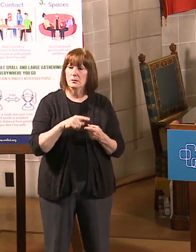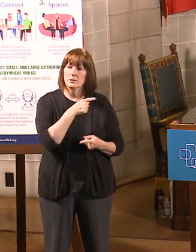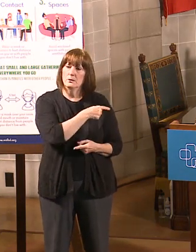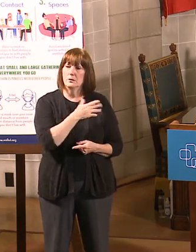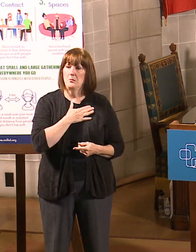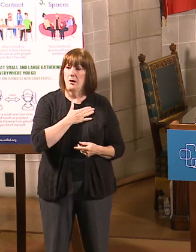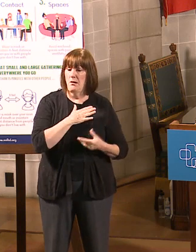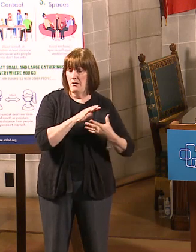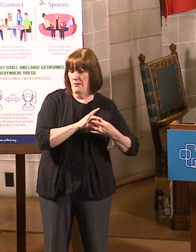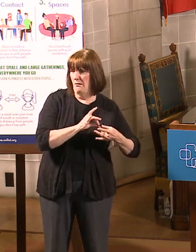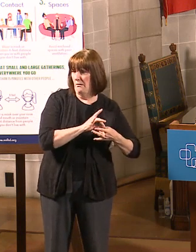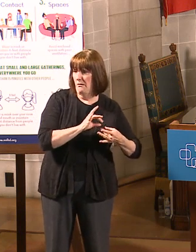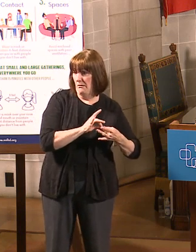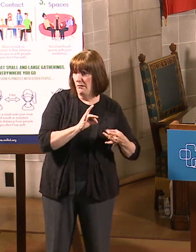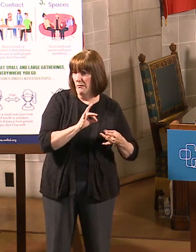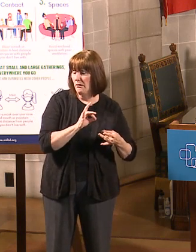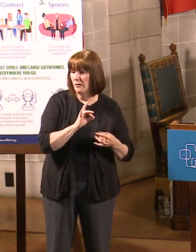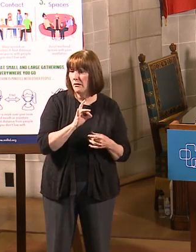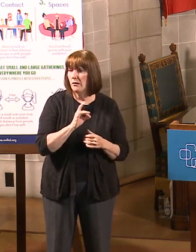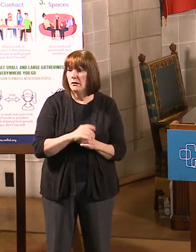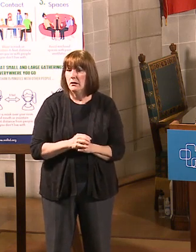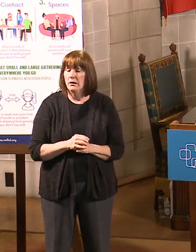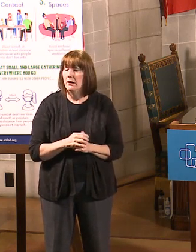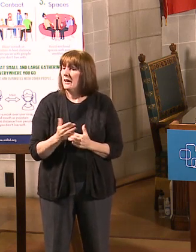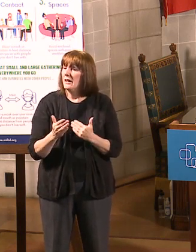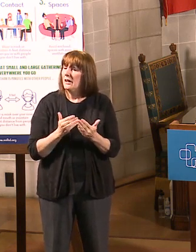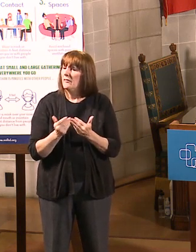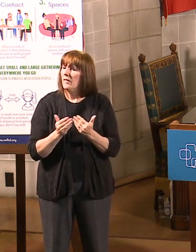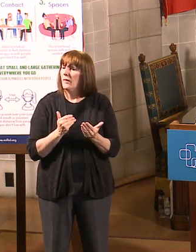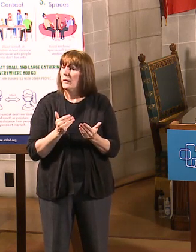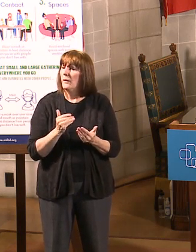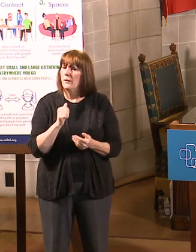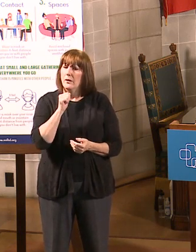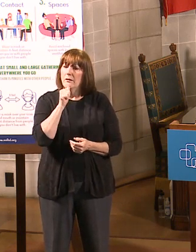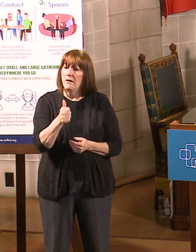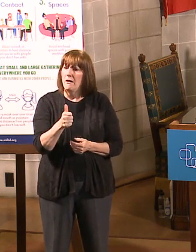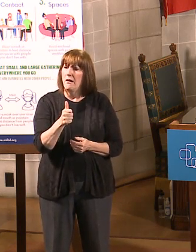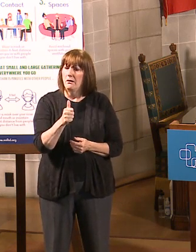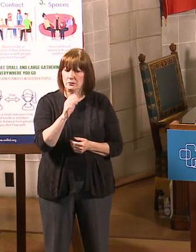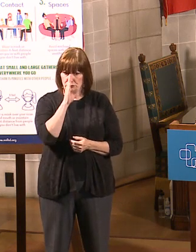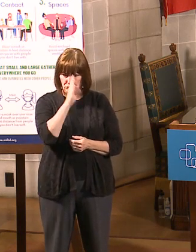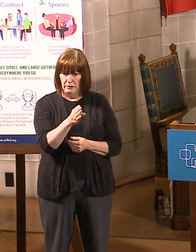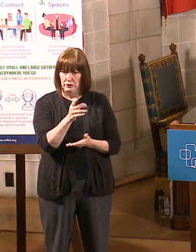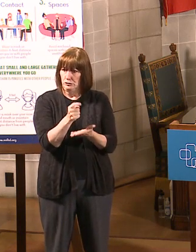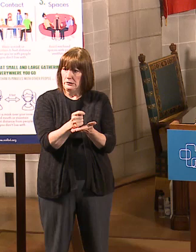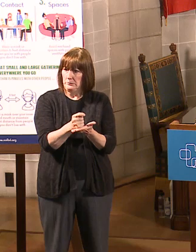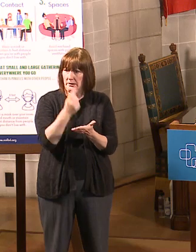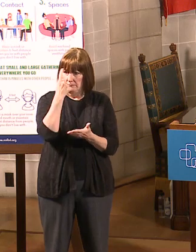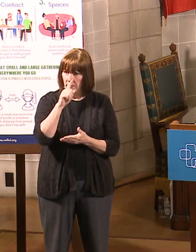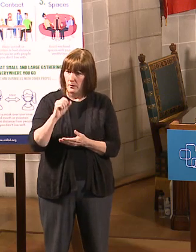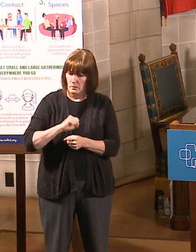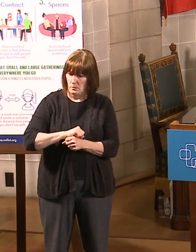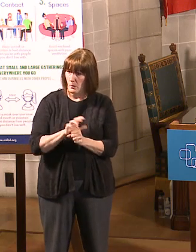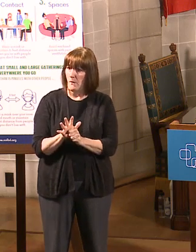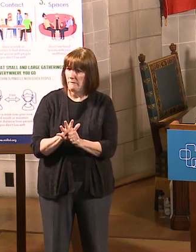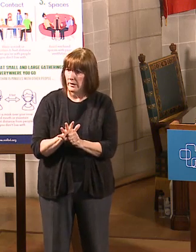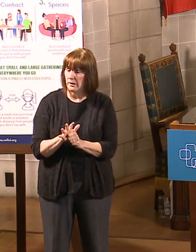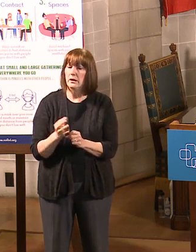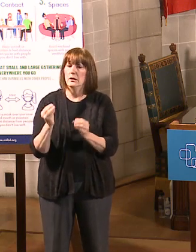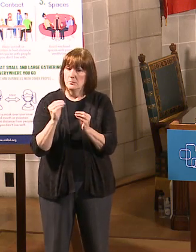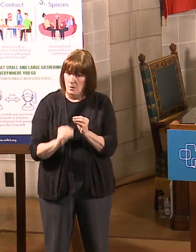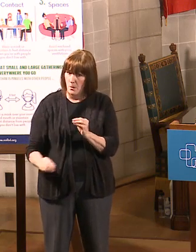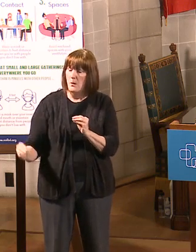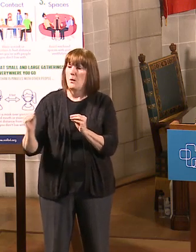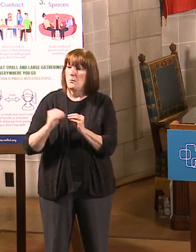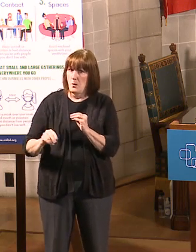talk that I'll be giving right now, that even though it's not a direct treatment for COVID. It is something that more and